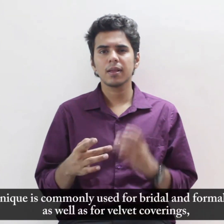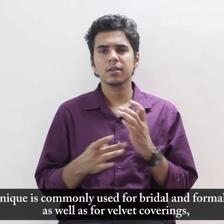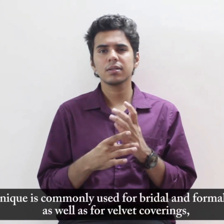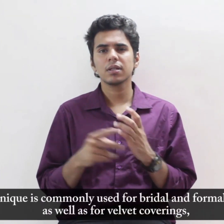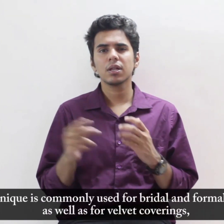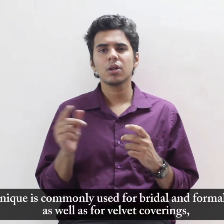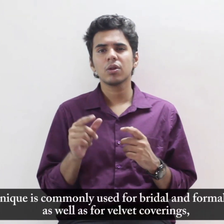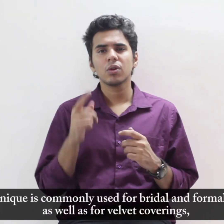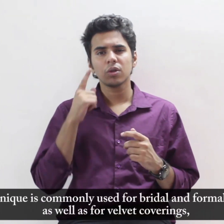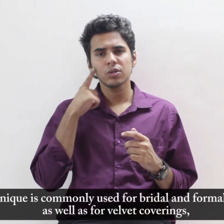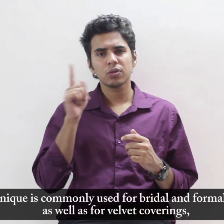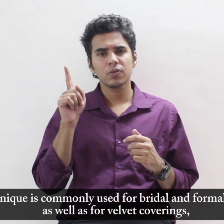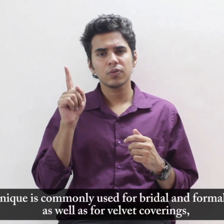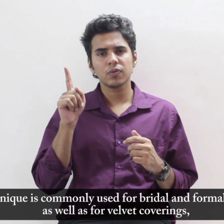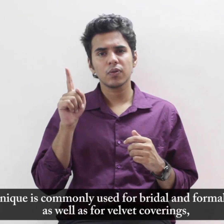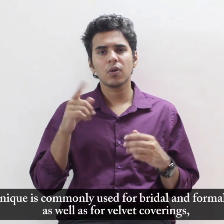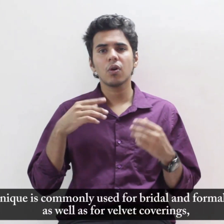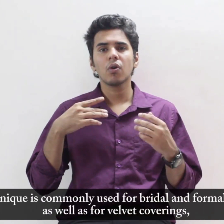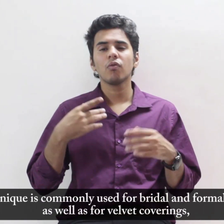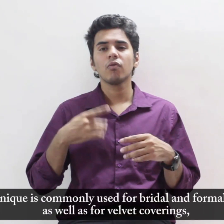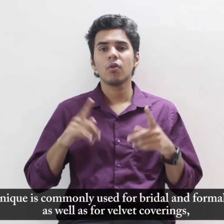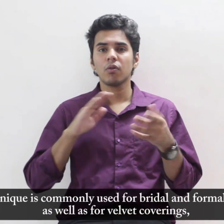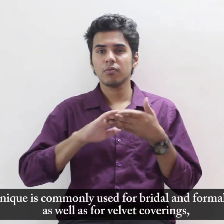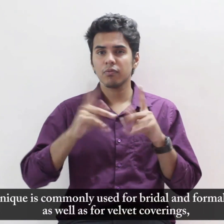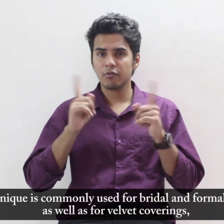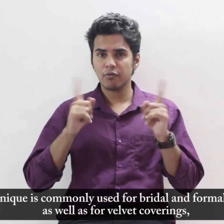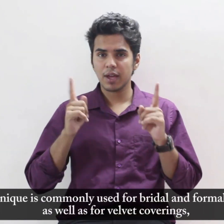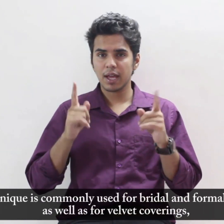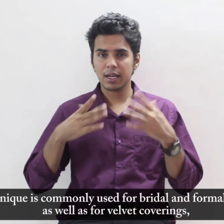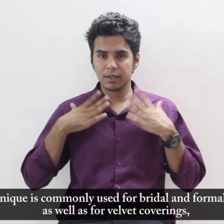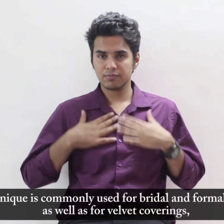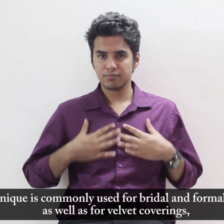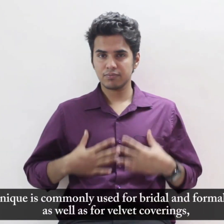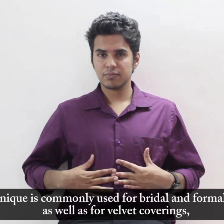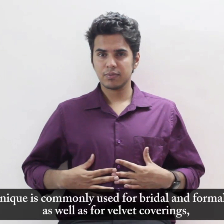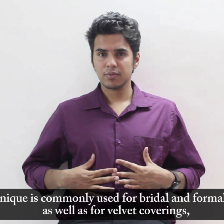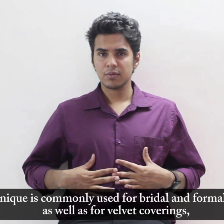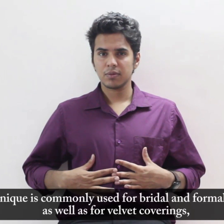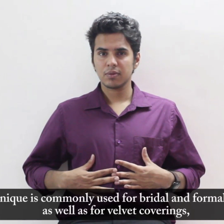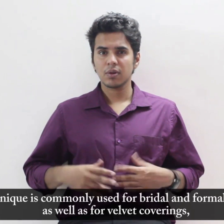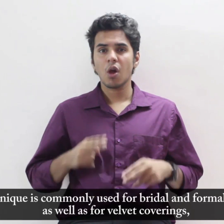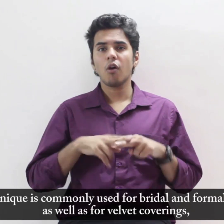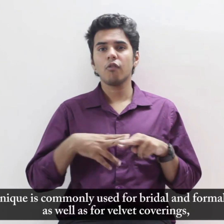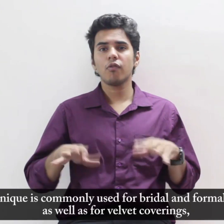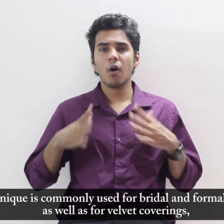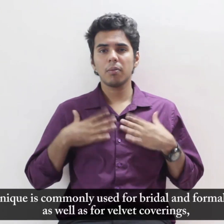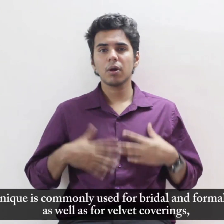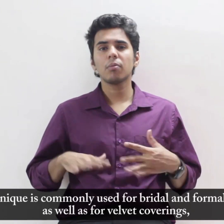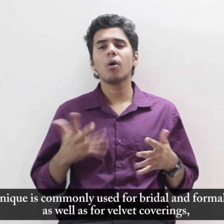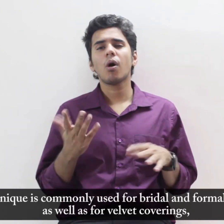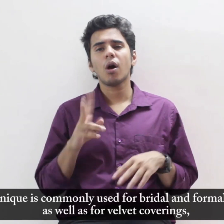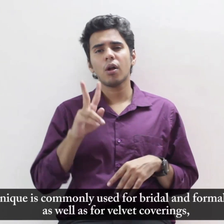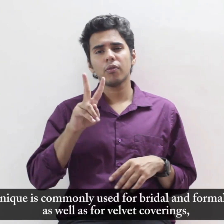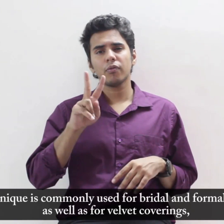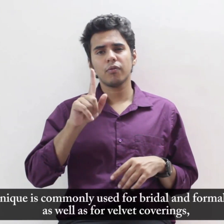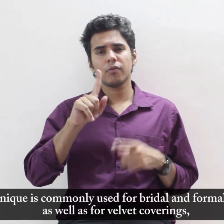The technique is commonly used for bridal and formal costumes as well as for velvet coverings,